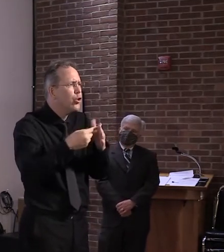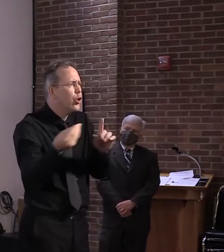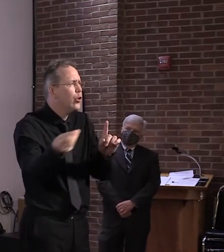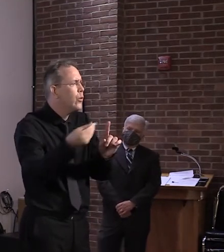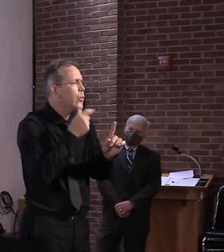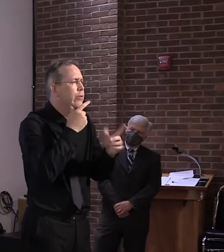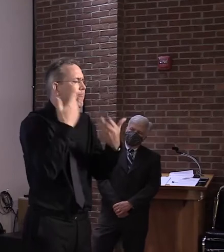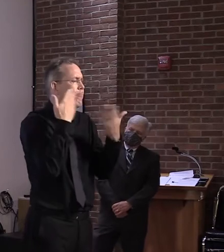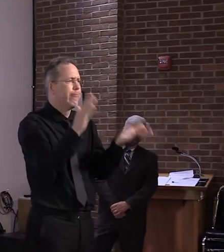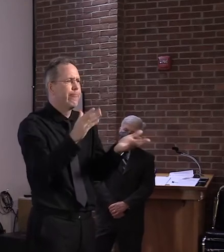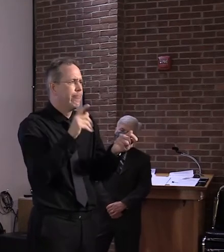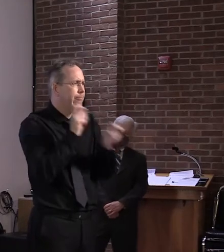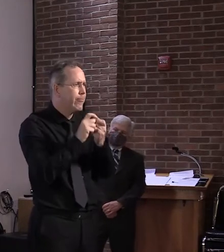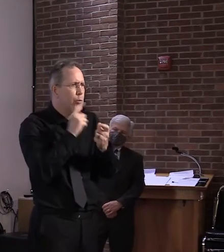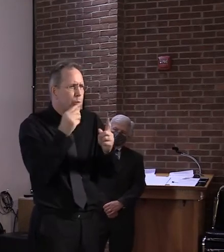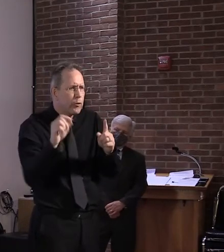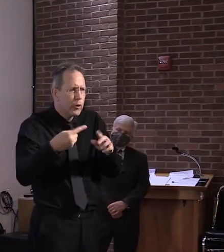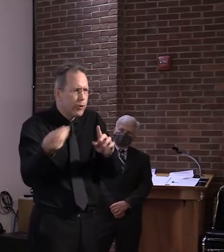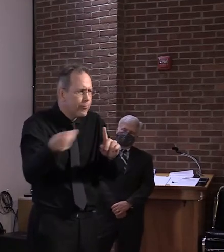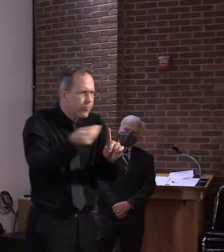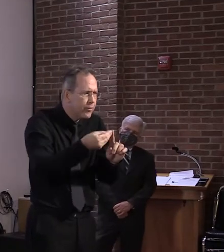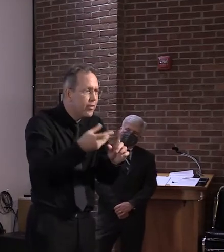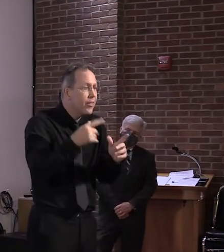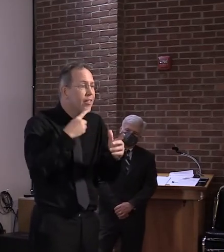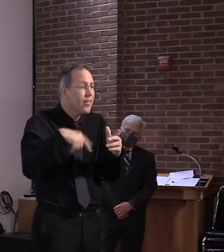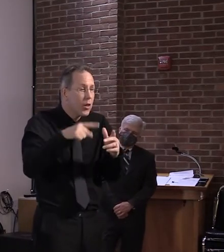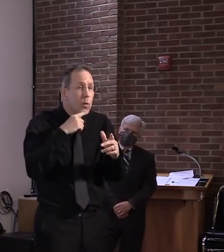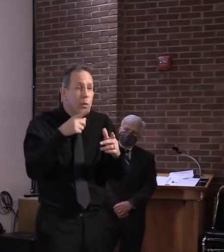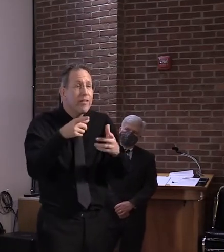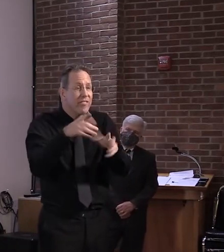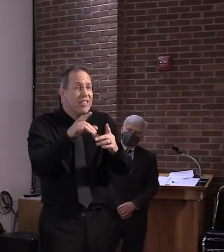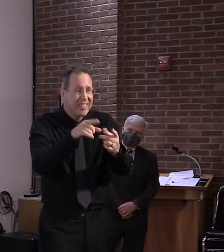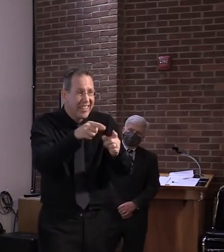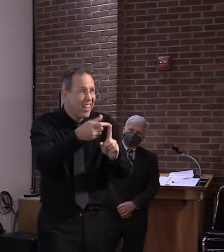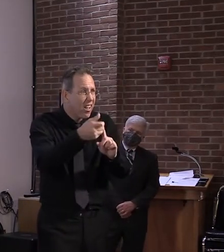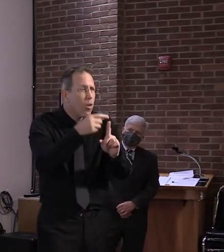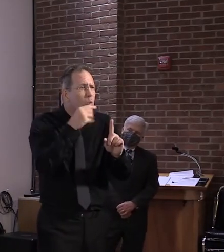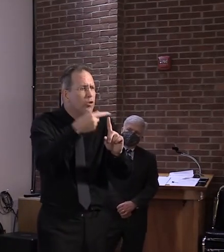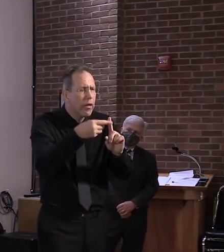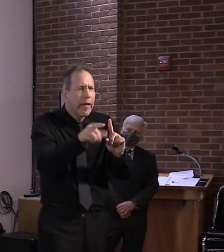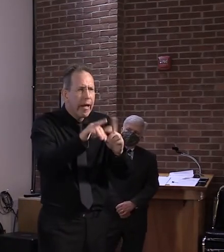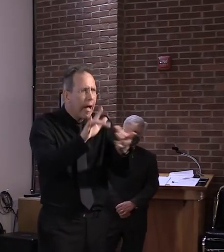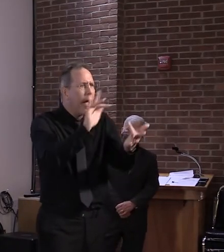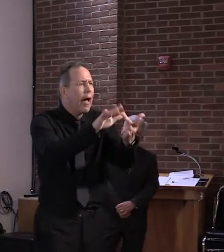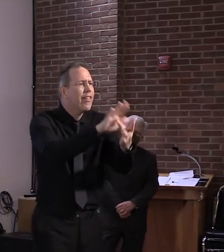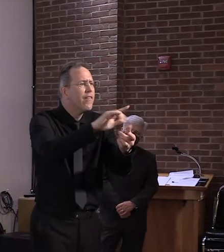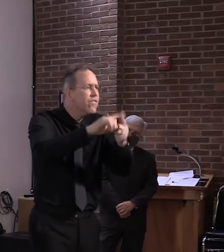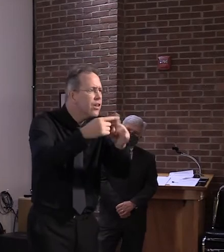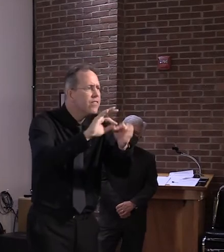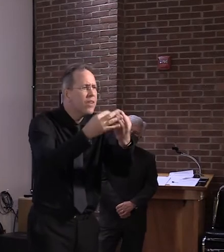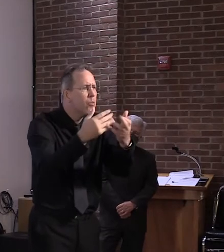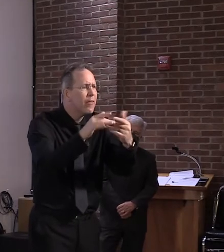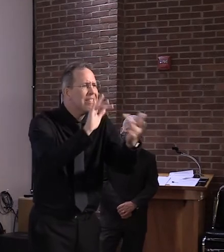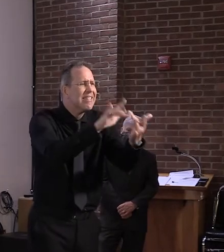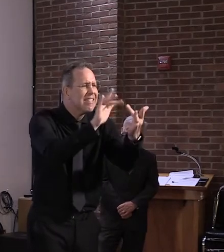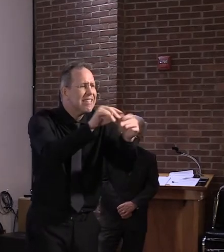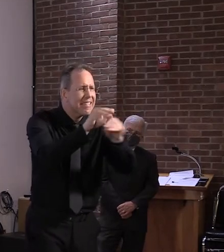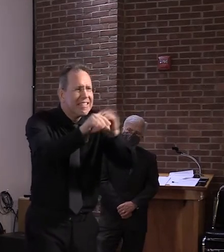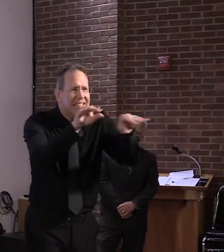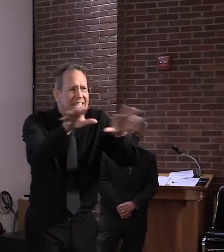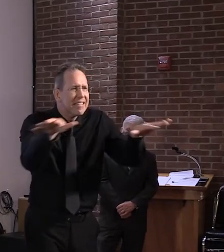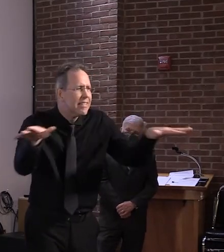infected because they had contact with the person you're interviewing. They don't always help us with who was the first person